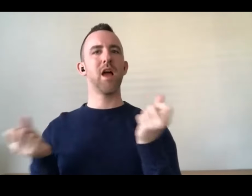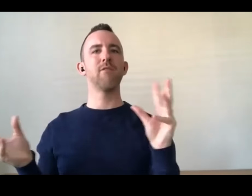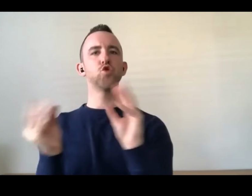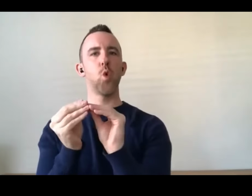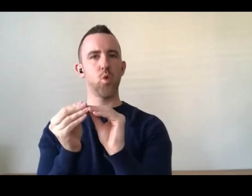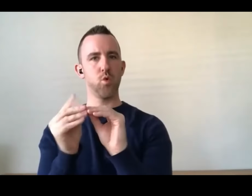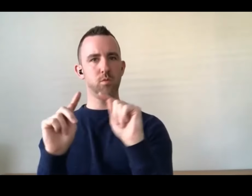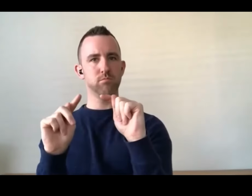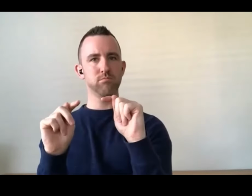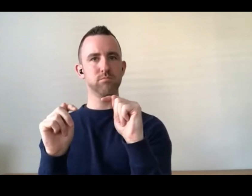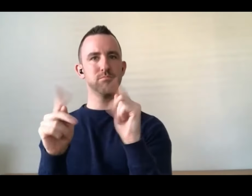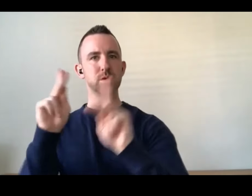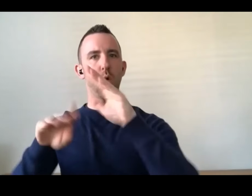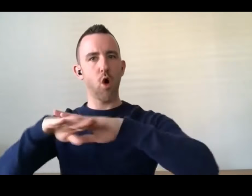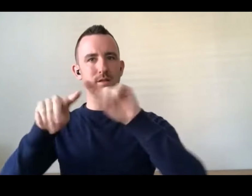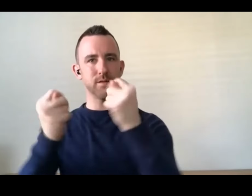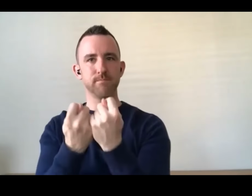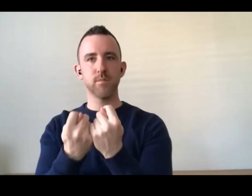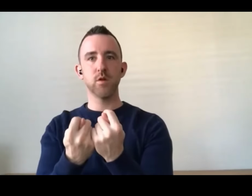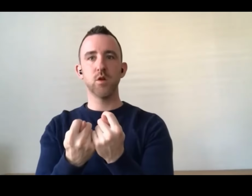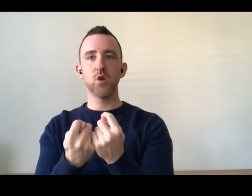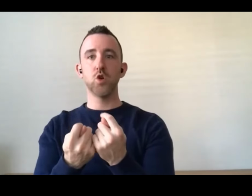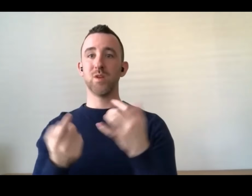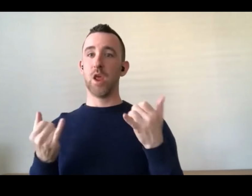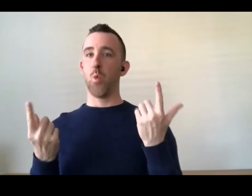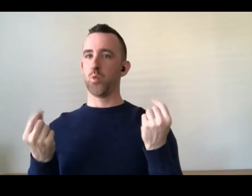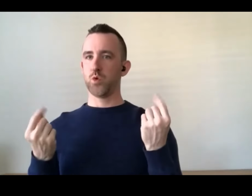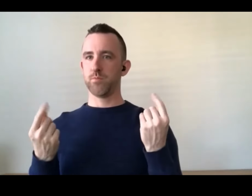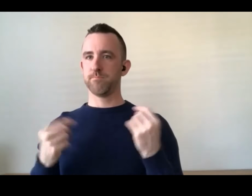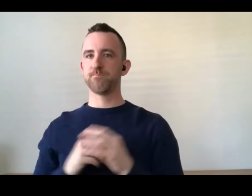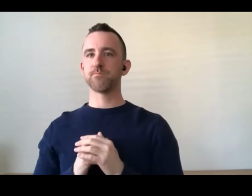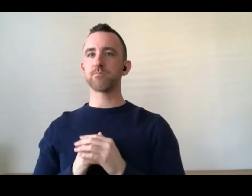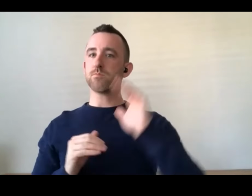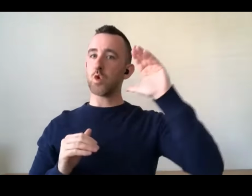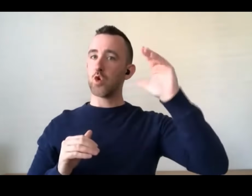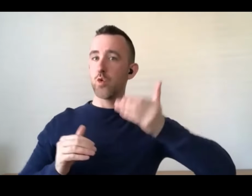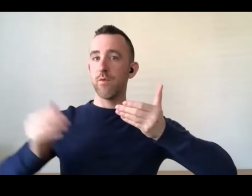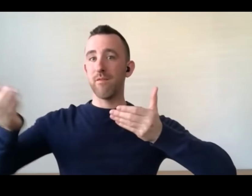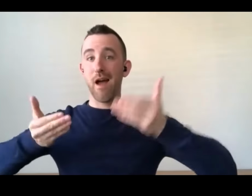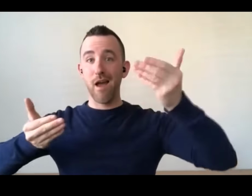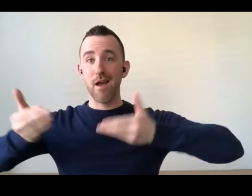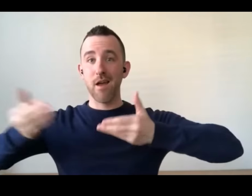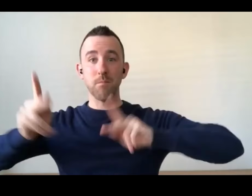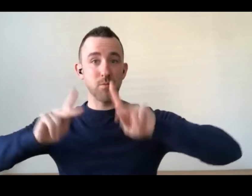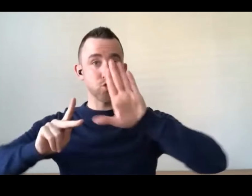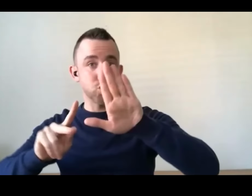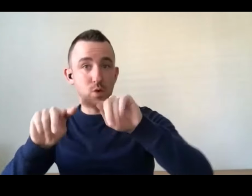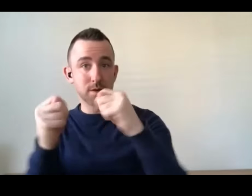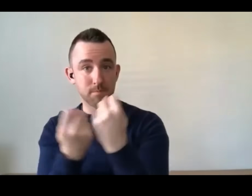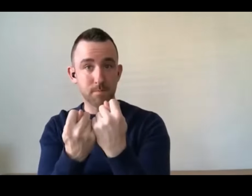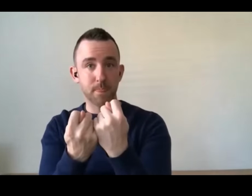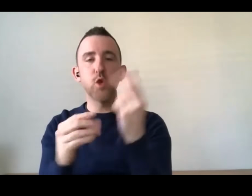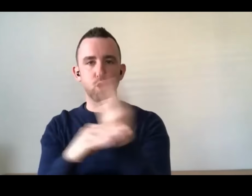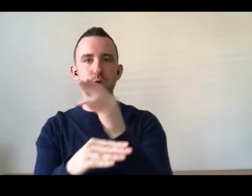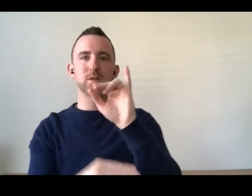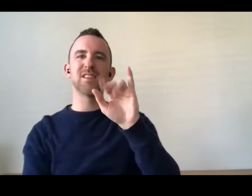team. So here's what we decided to do. You invite people to your team. You can use an invite link. So